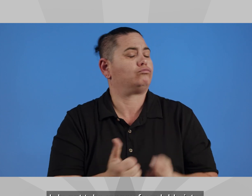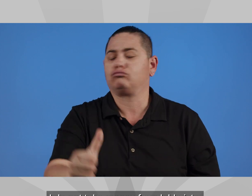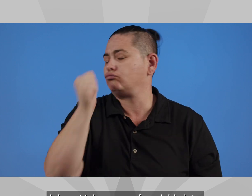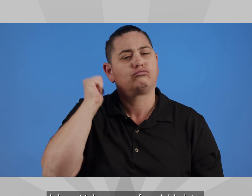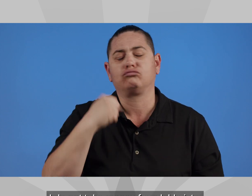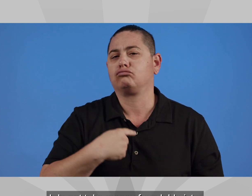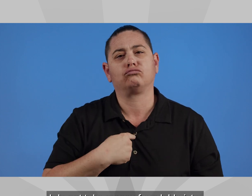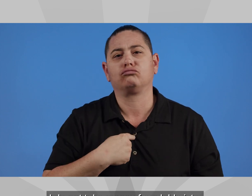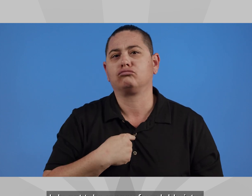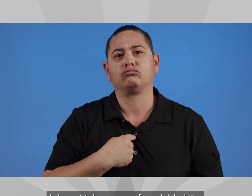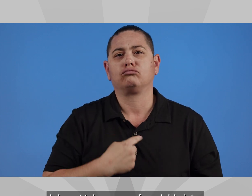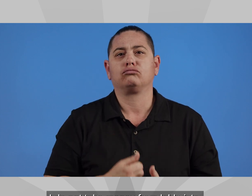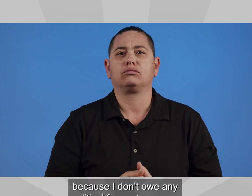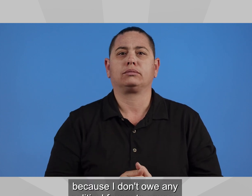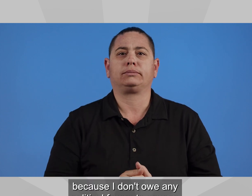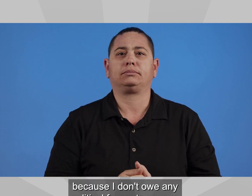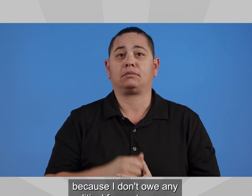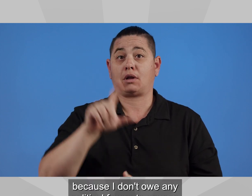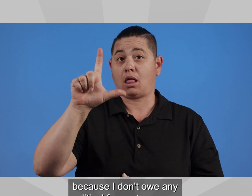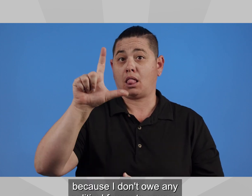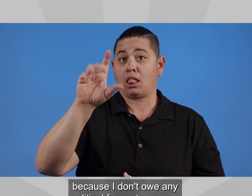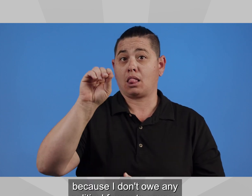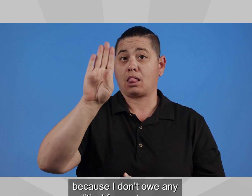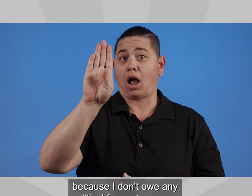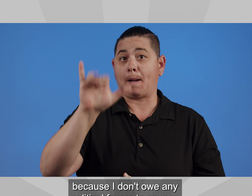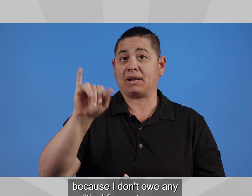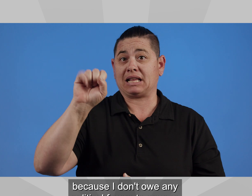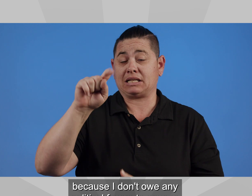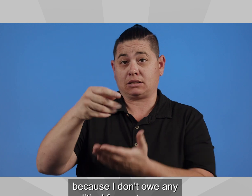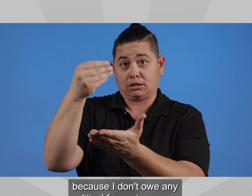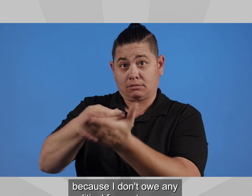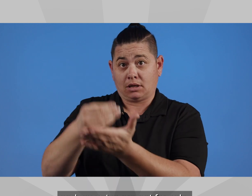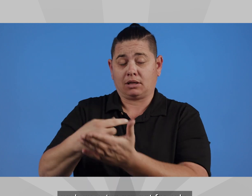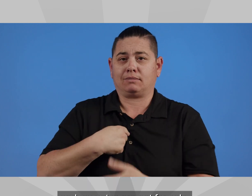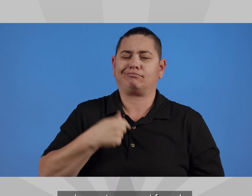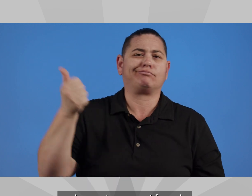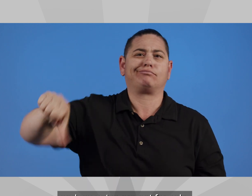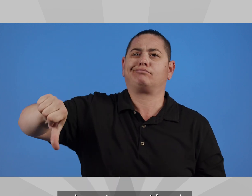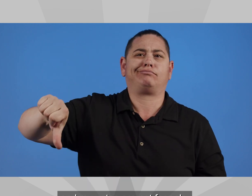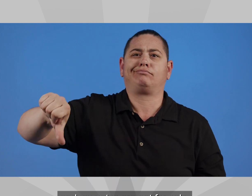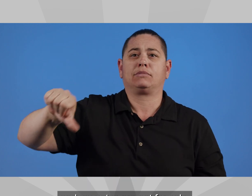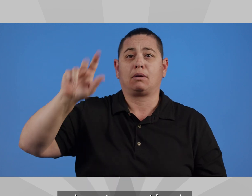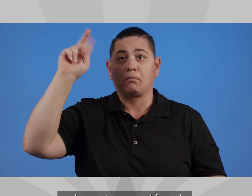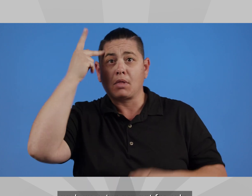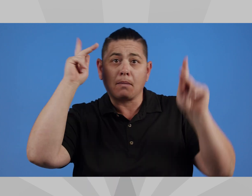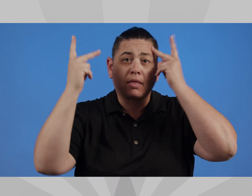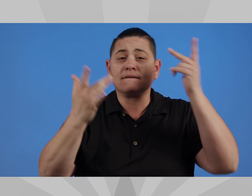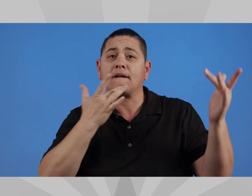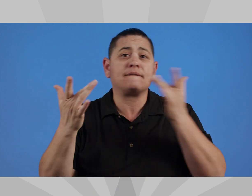I do not take money from lobbyists because I don't owe any political favors to anyone, and my votes are not for